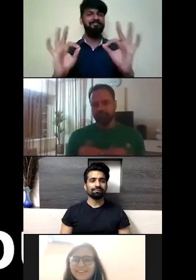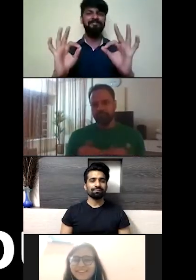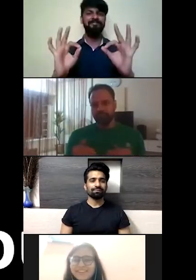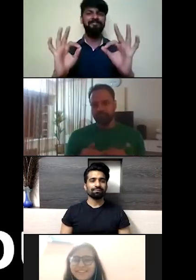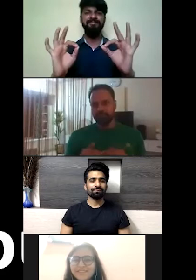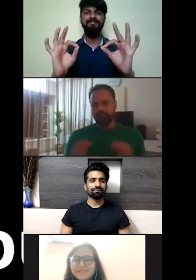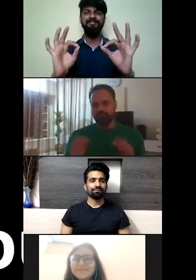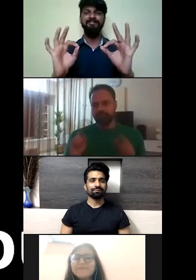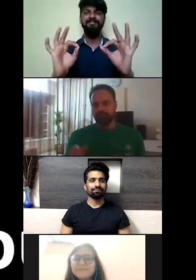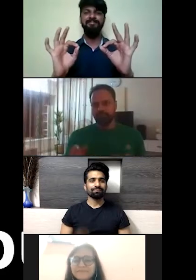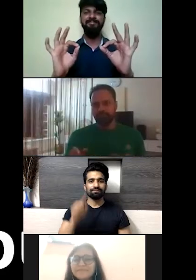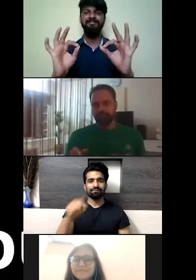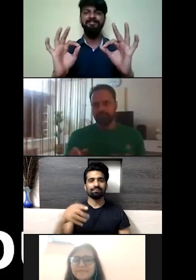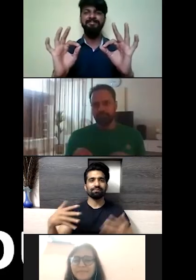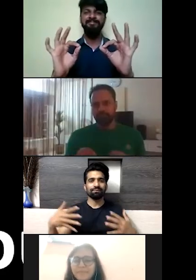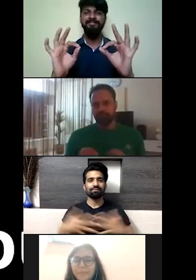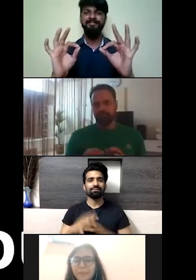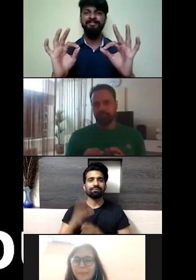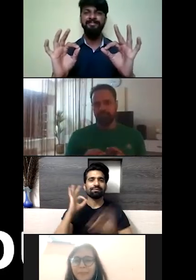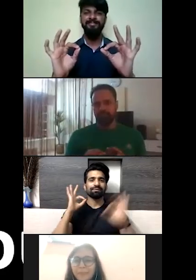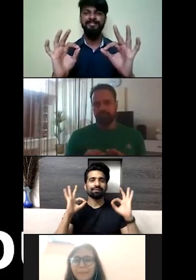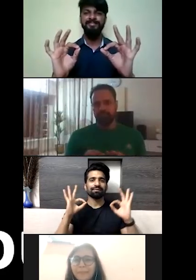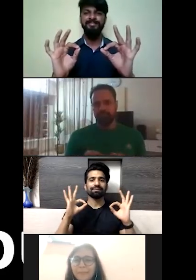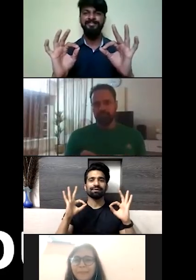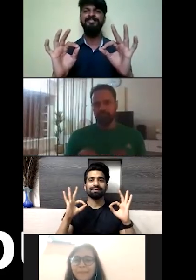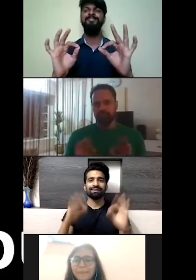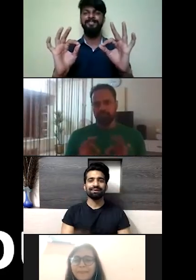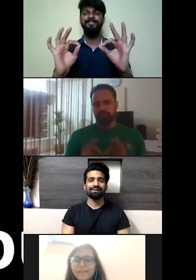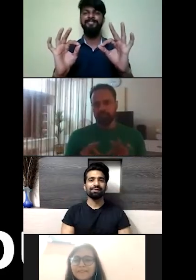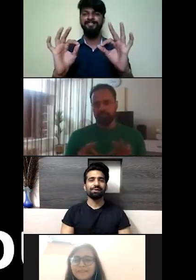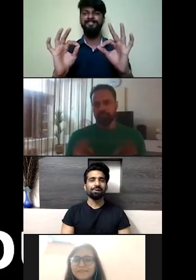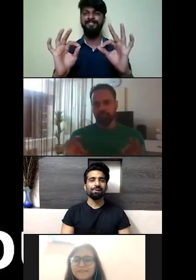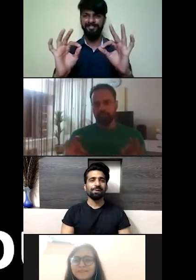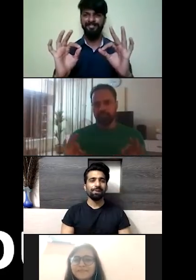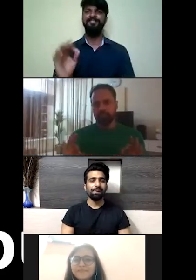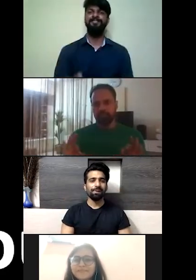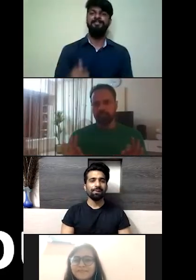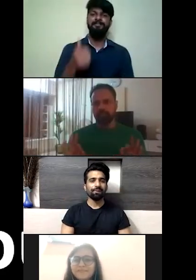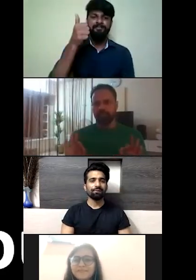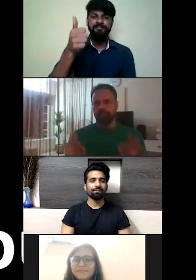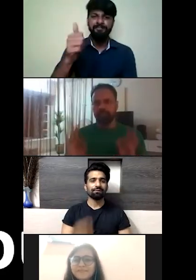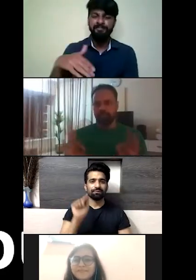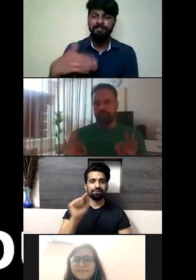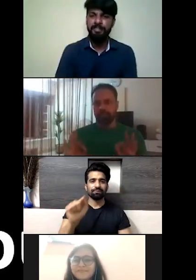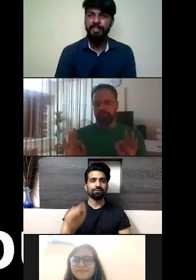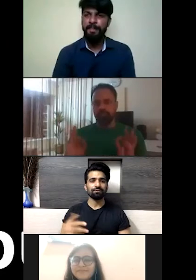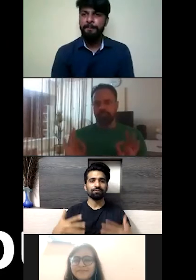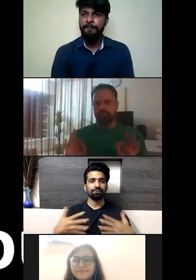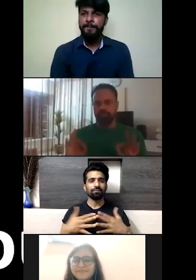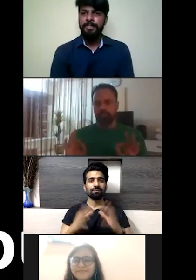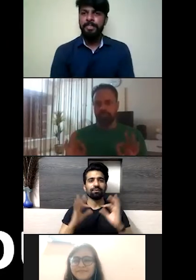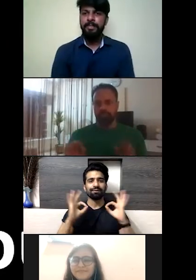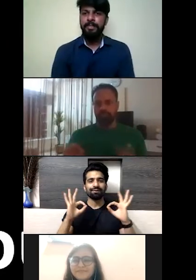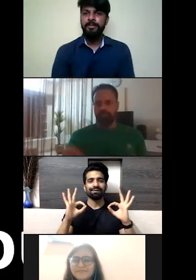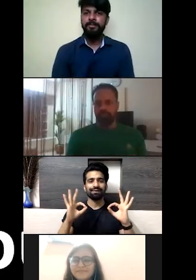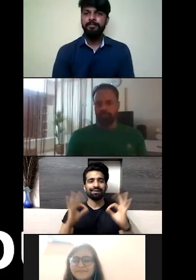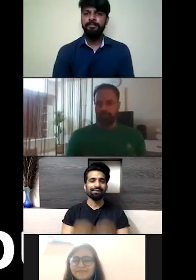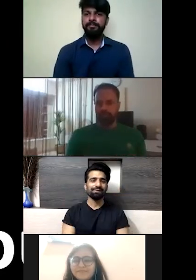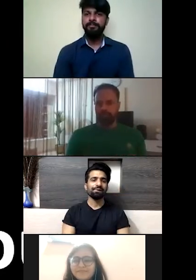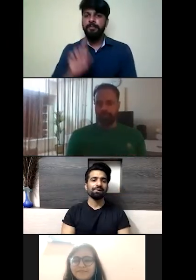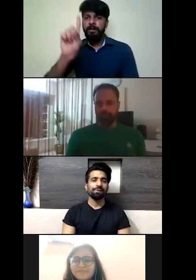a person, right? So you have to sign like this way. You meet, nice. That's how we sign nice to meet